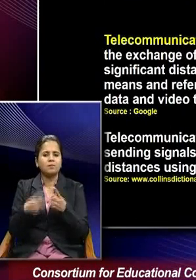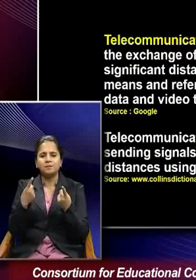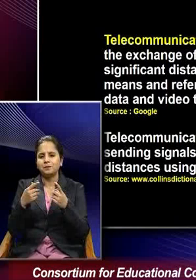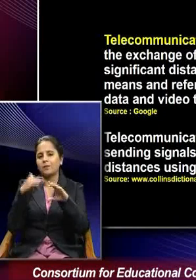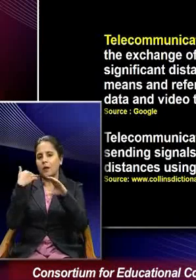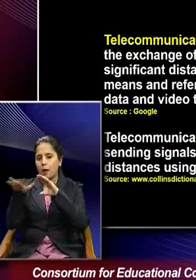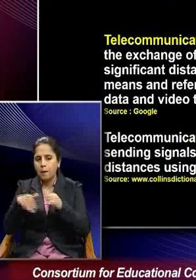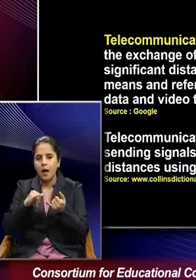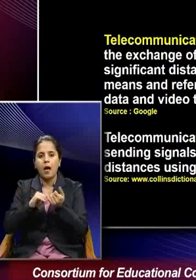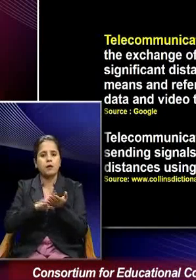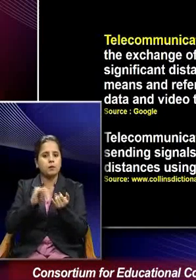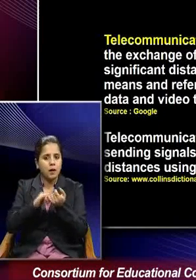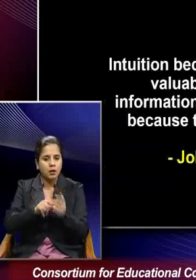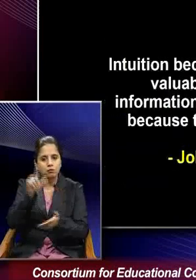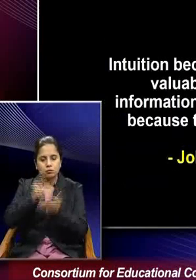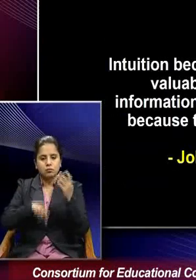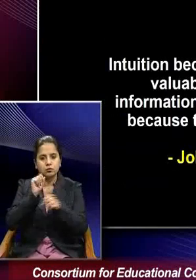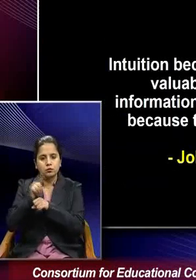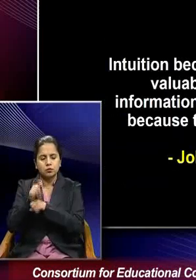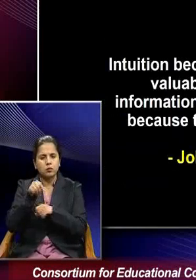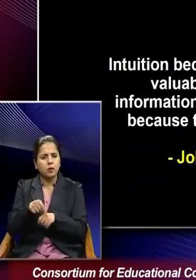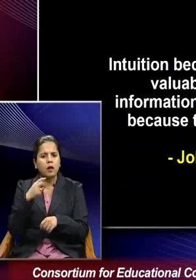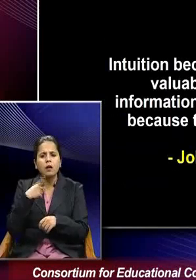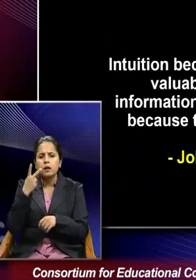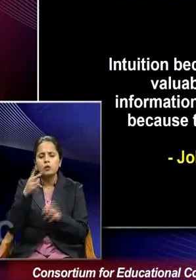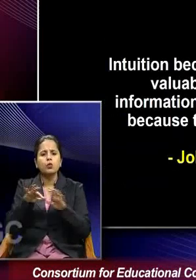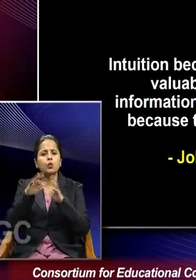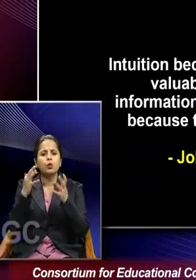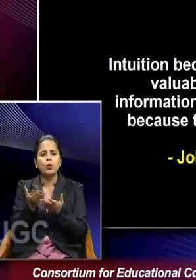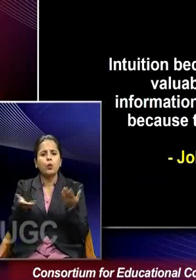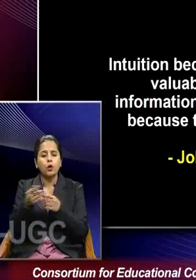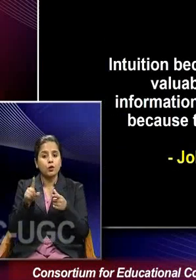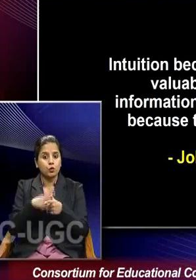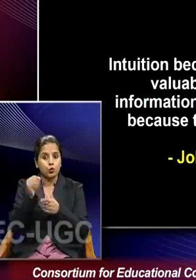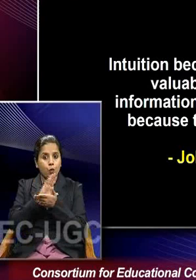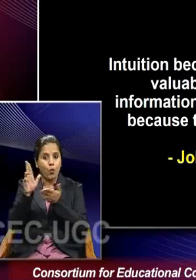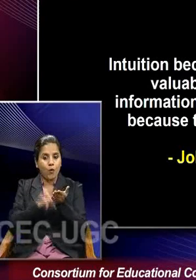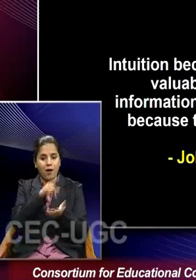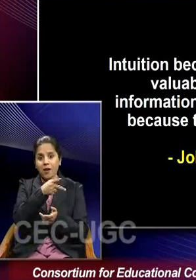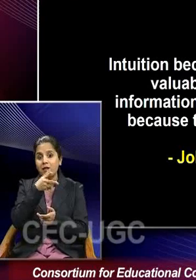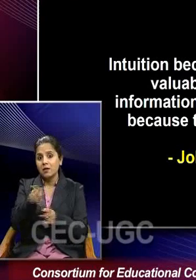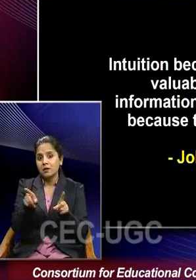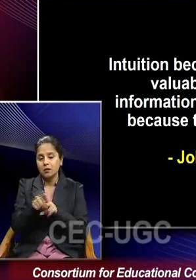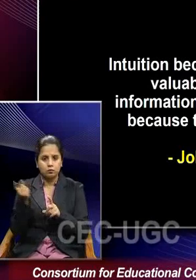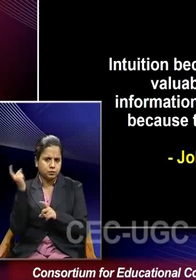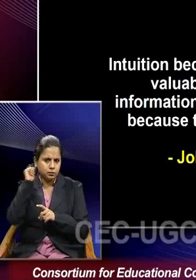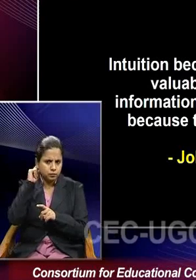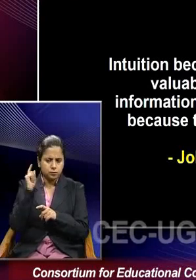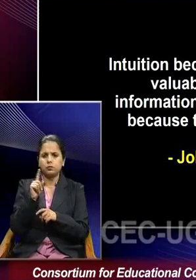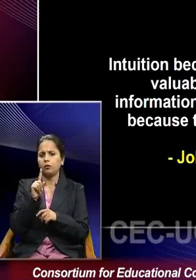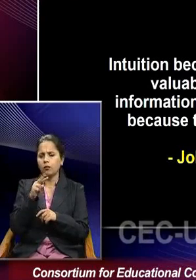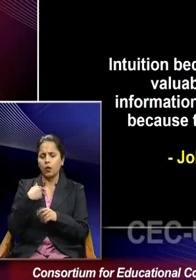Information Society Day, taking cue from the words of John Naisbitt, that is, intuition